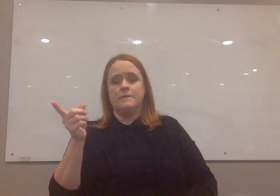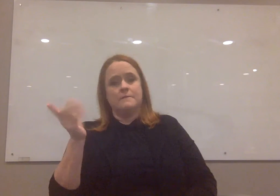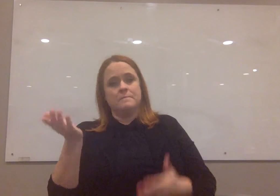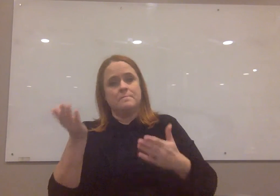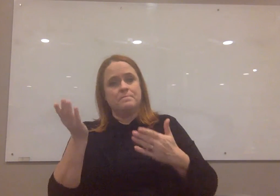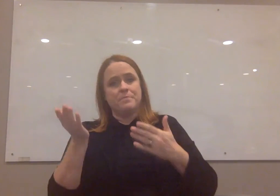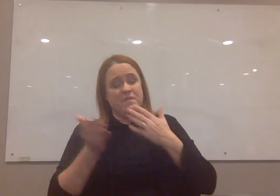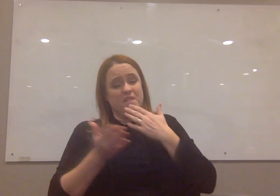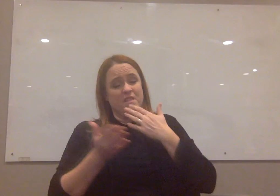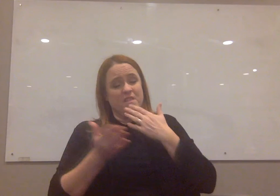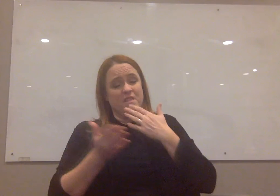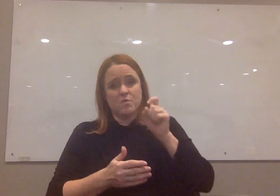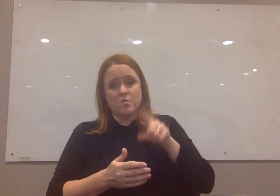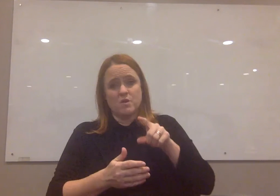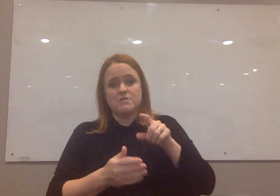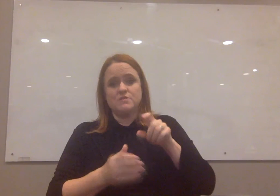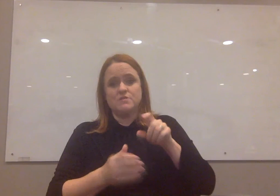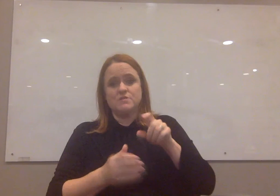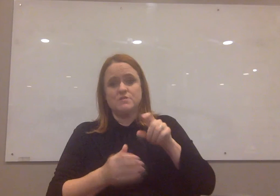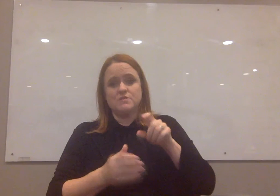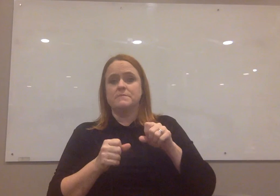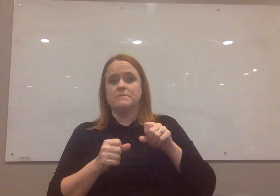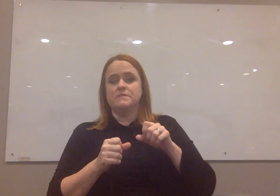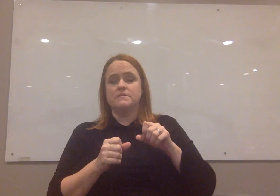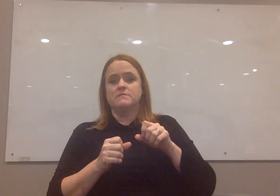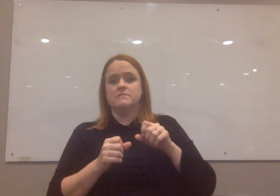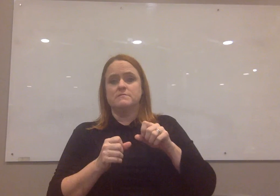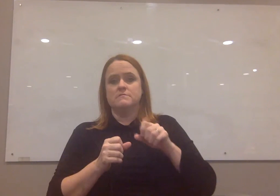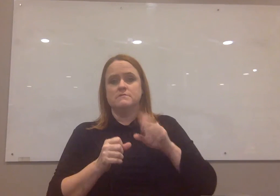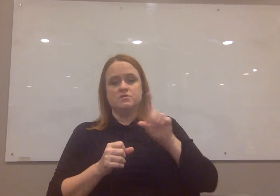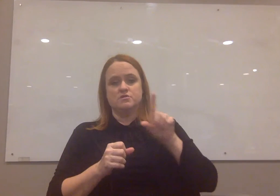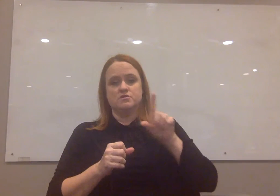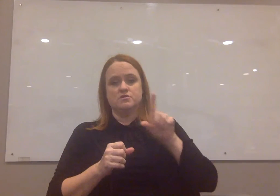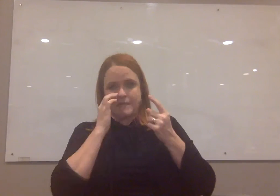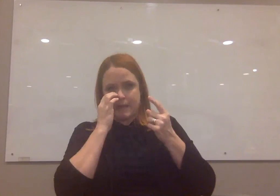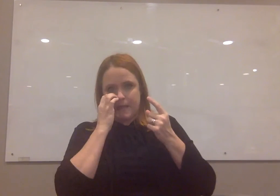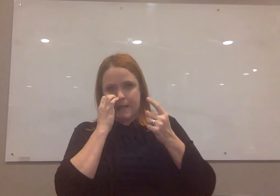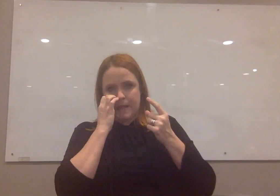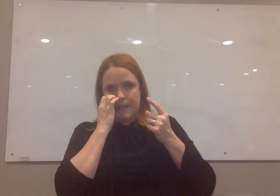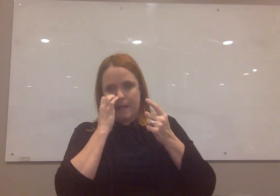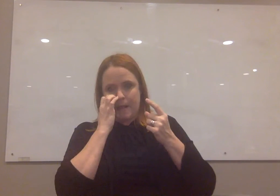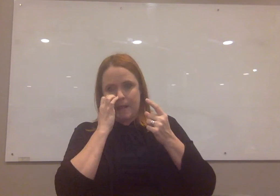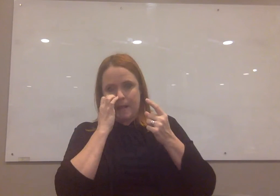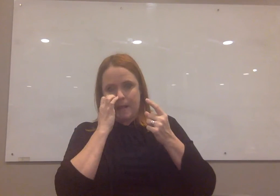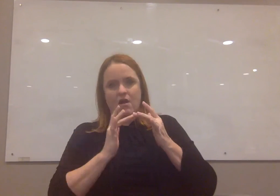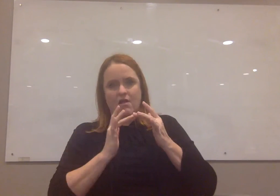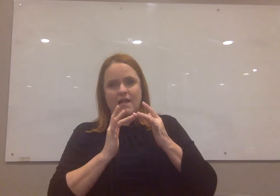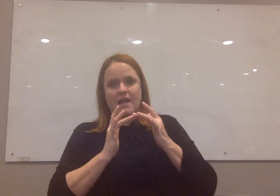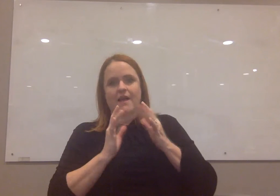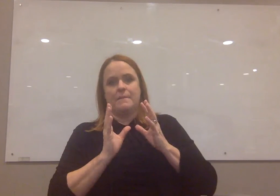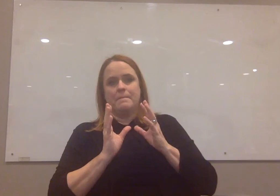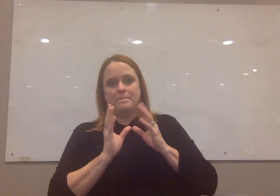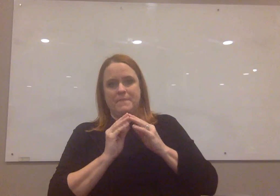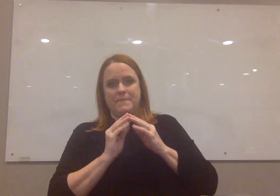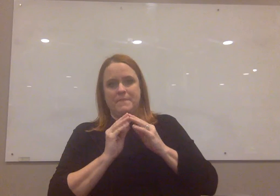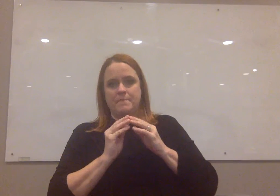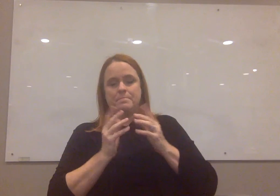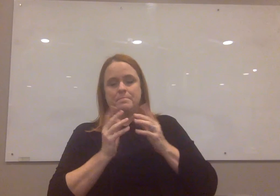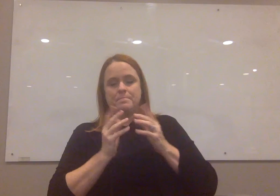a strictly online meetup might actually get And more try to spread. attendance. Well,